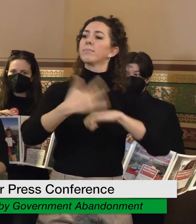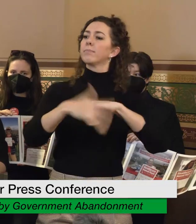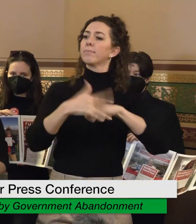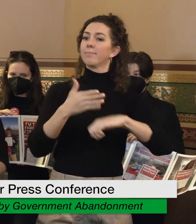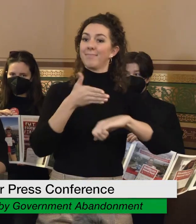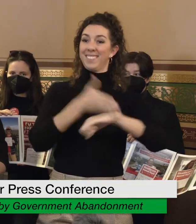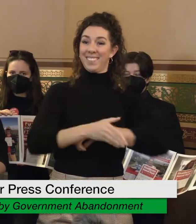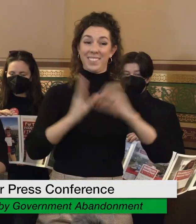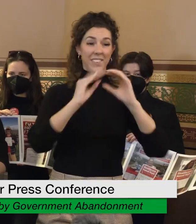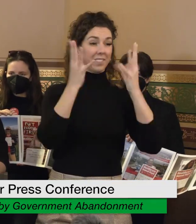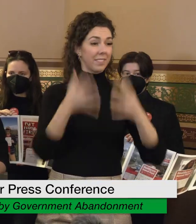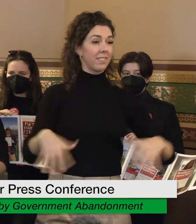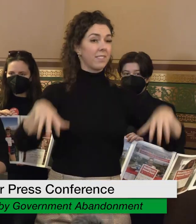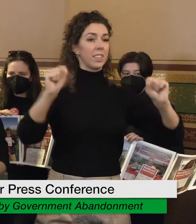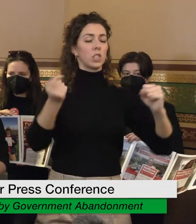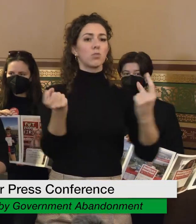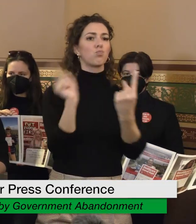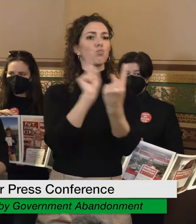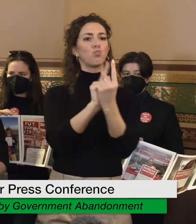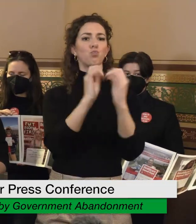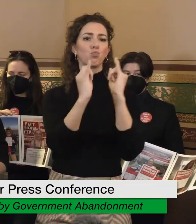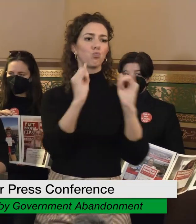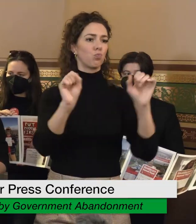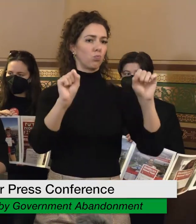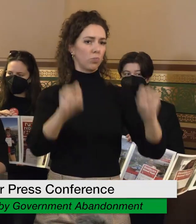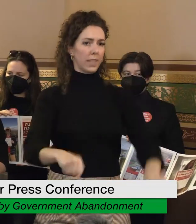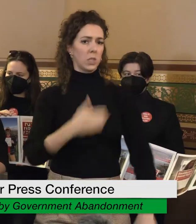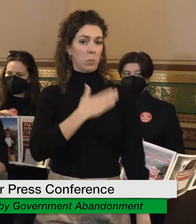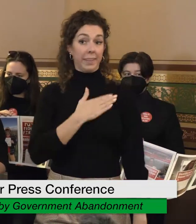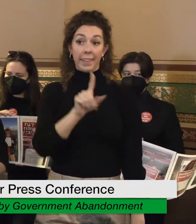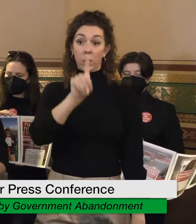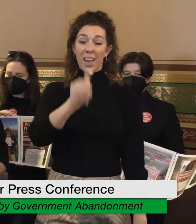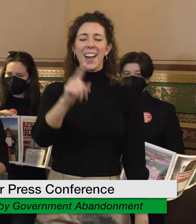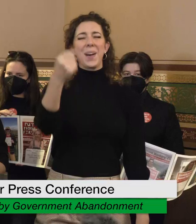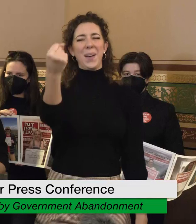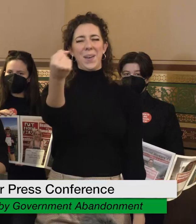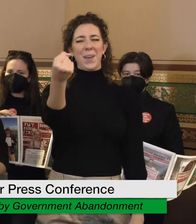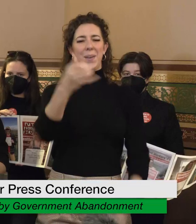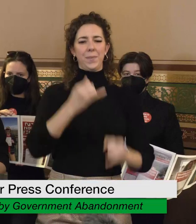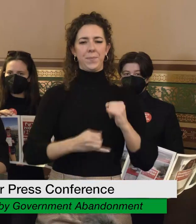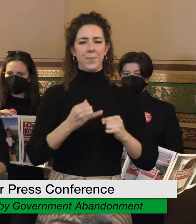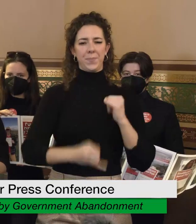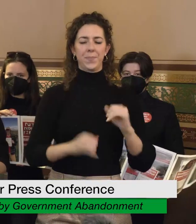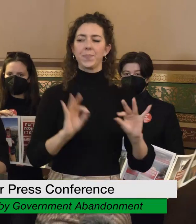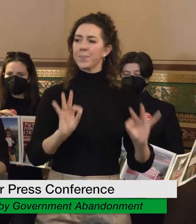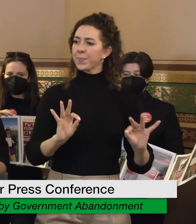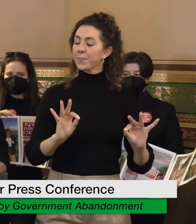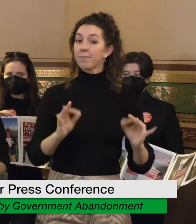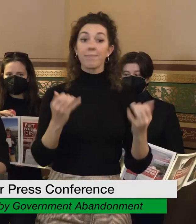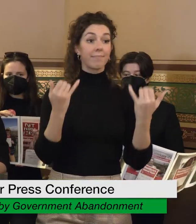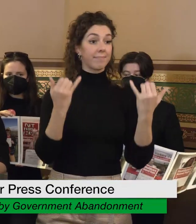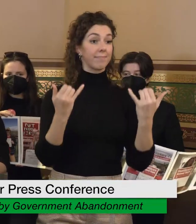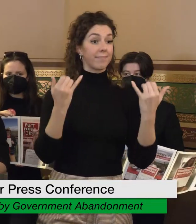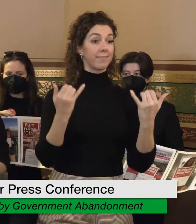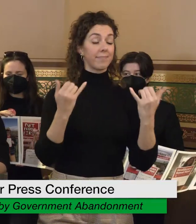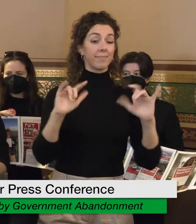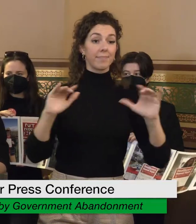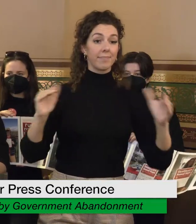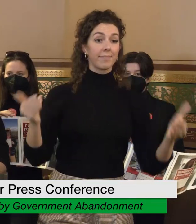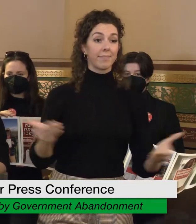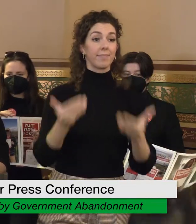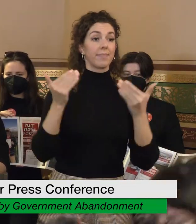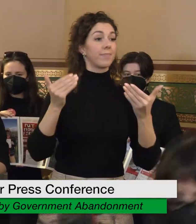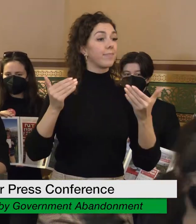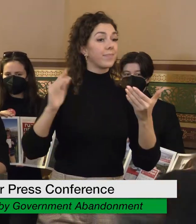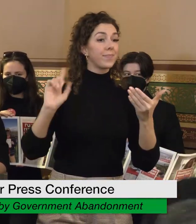questions after the conference. So it would be appreciated if you could hold your questions until the end. Now, I'd like to introduce our